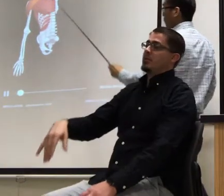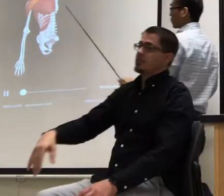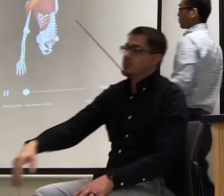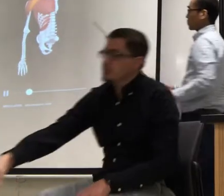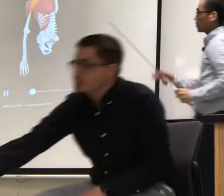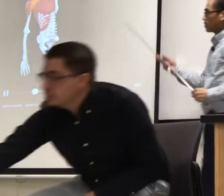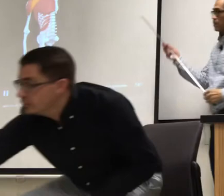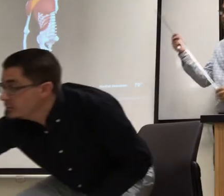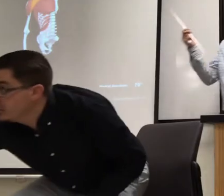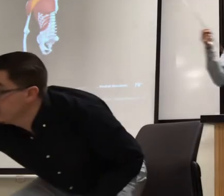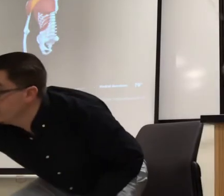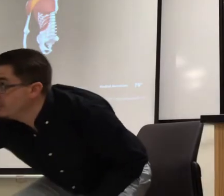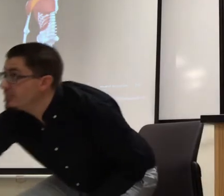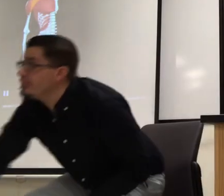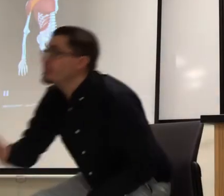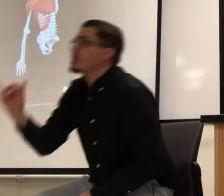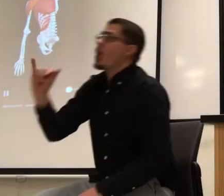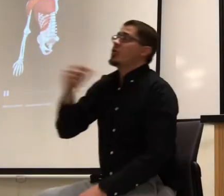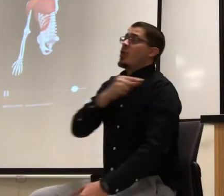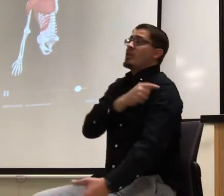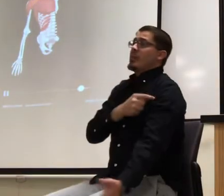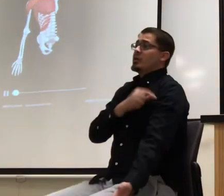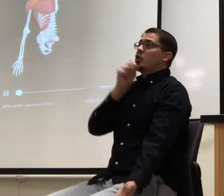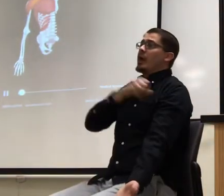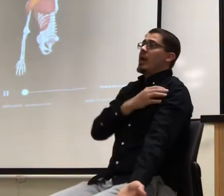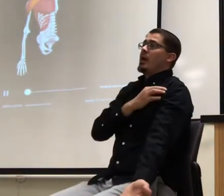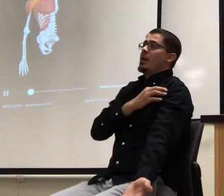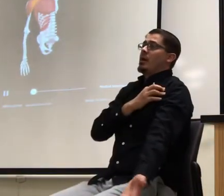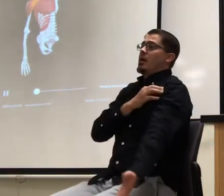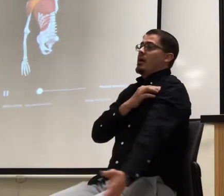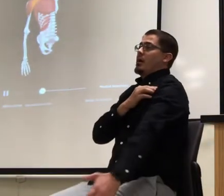Okay. So imagine if my elbow is